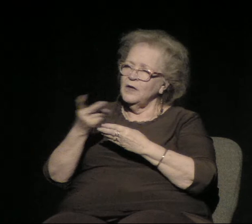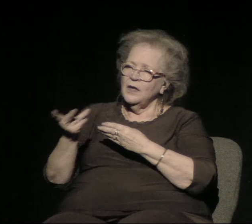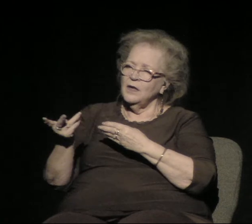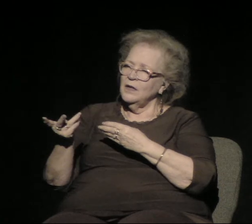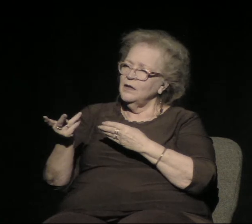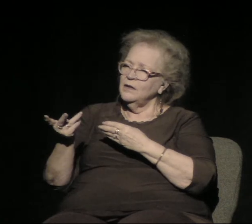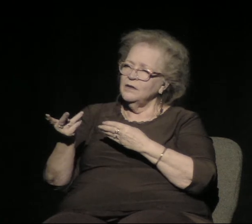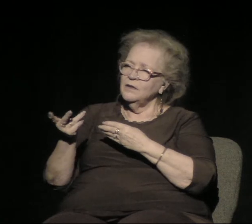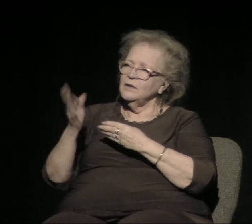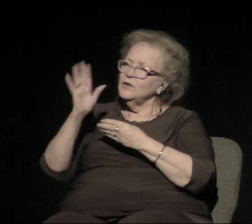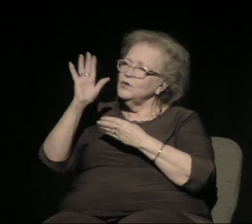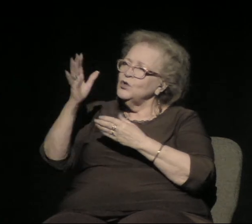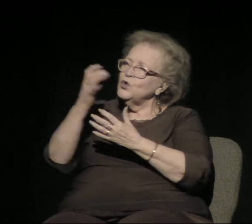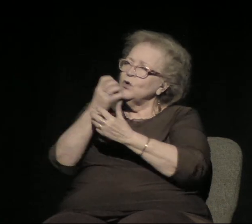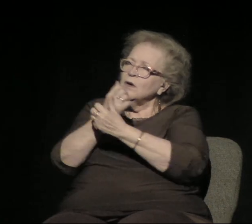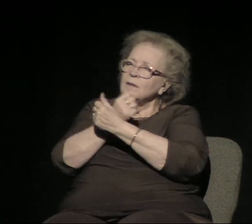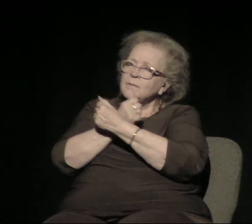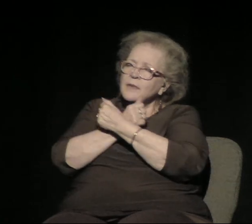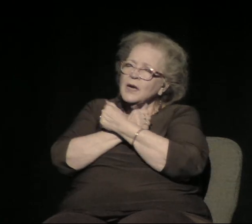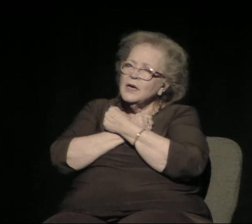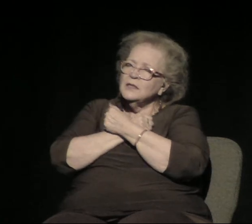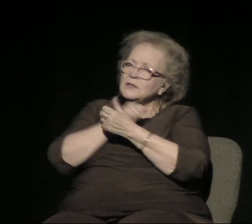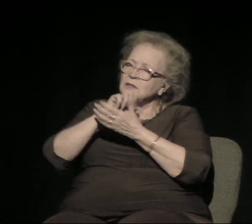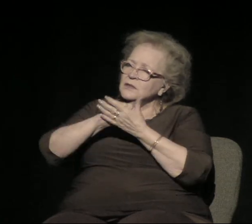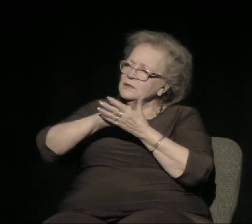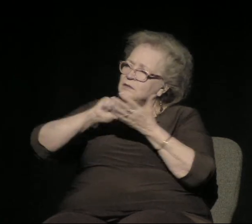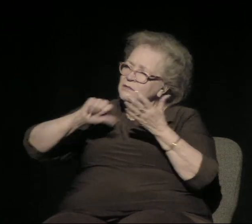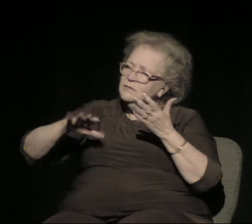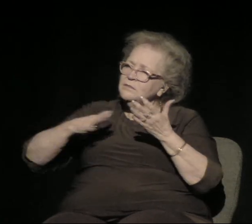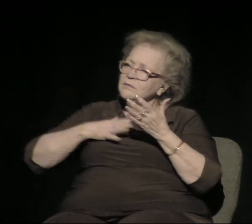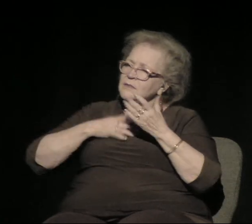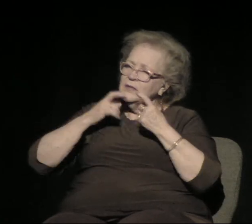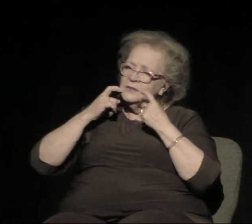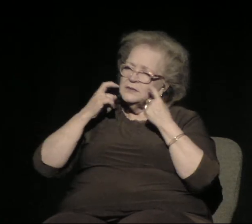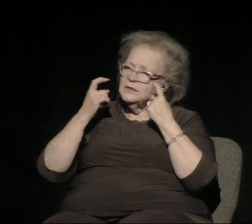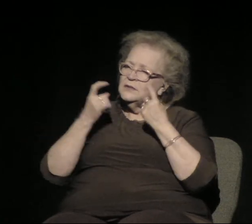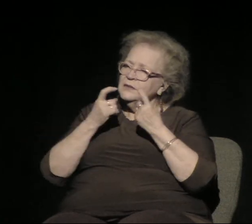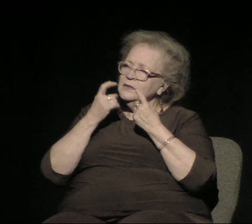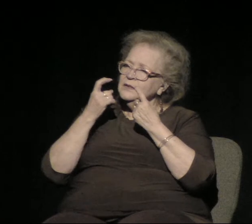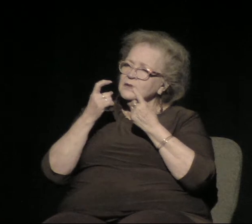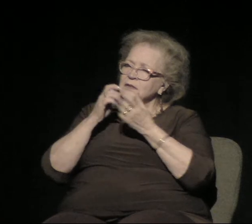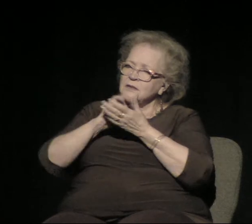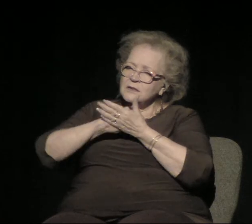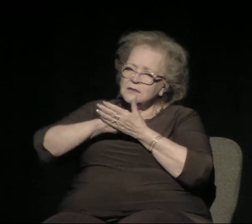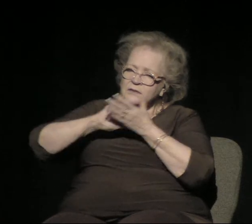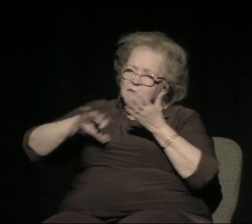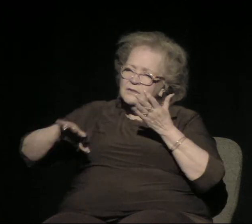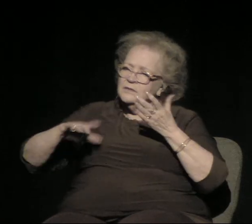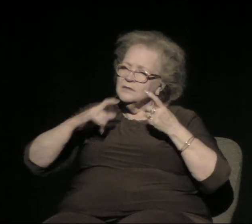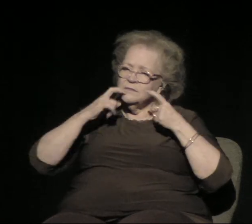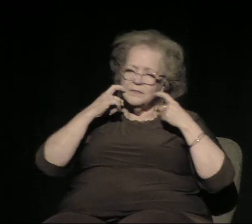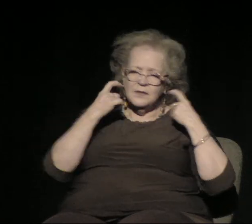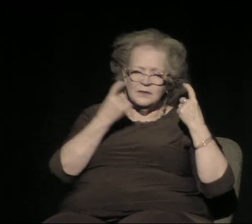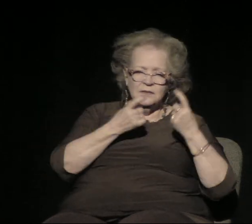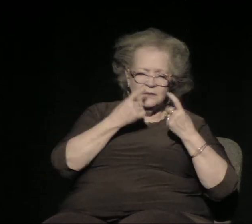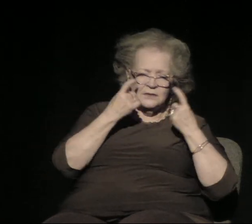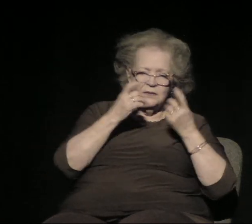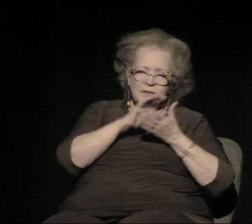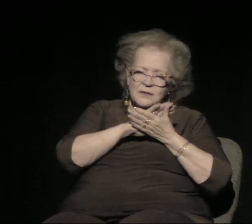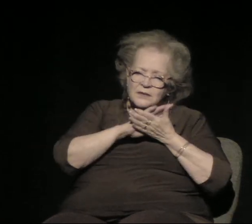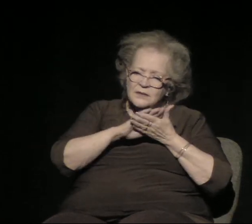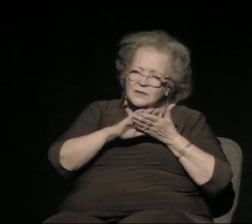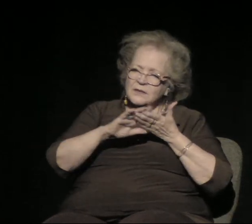According to your great compassion, blot out my transgressions. Wash away my iniquity and cleanse me from my